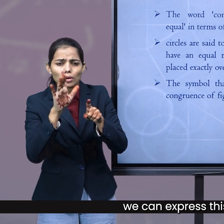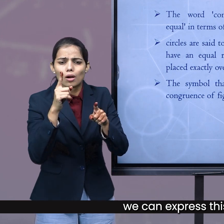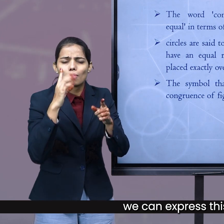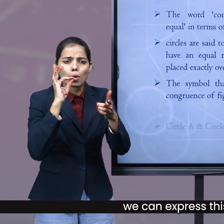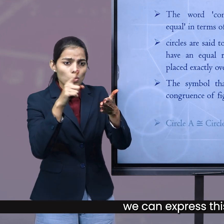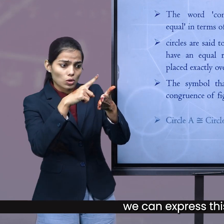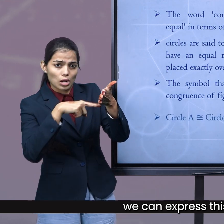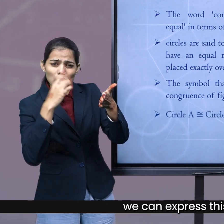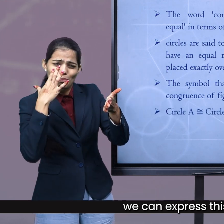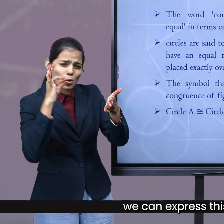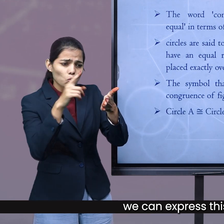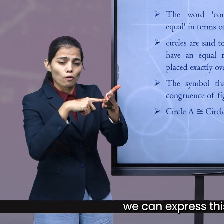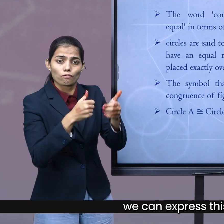follows.